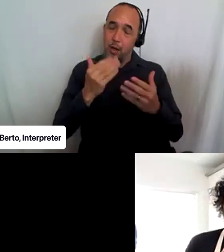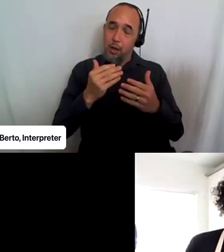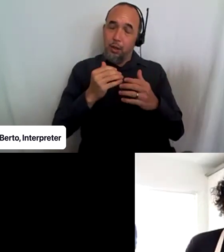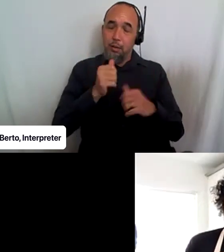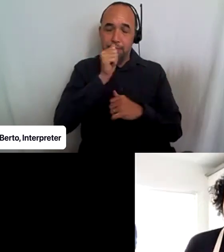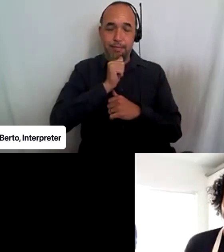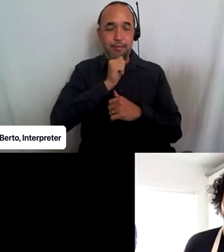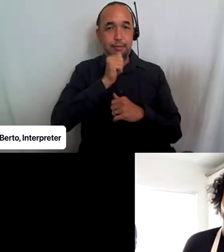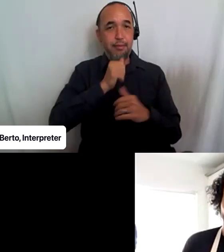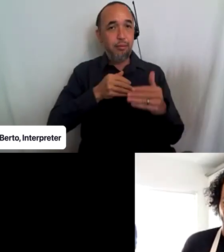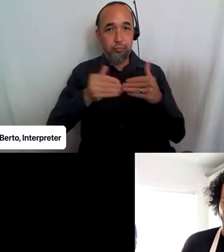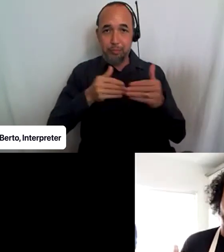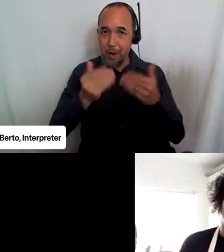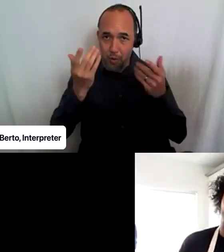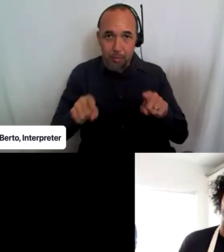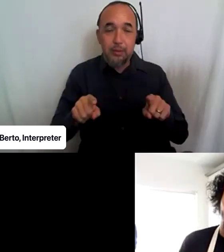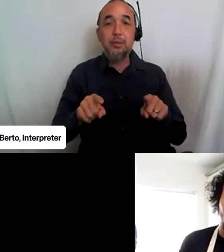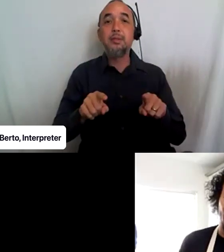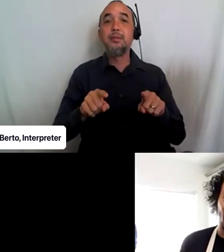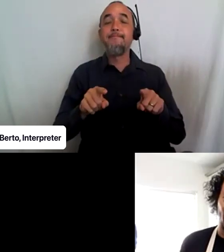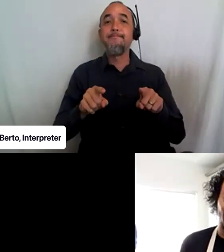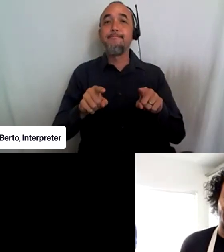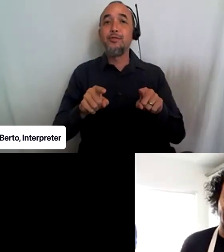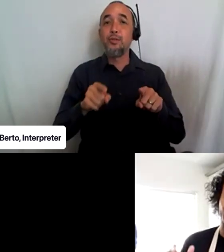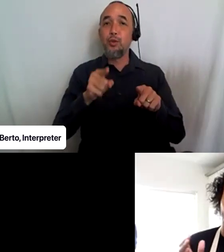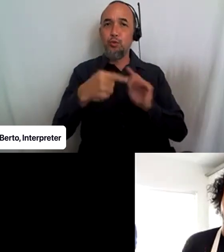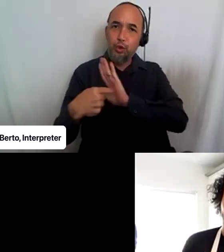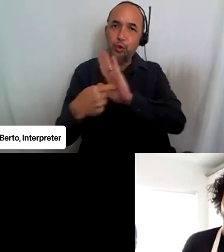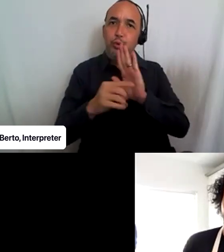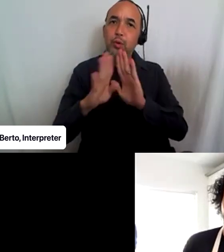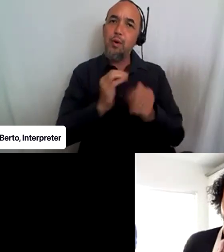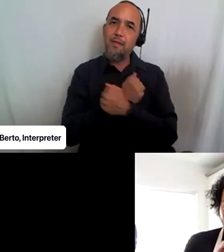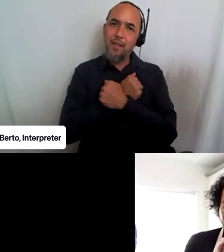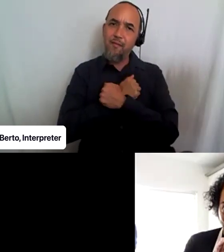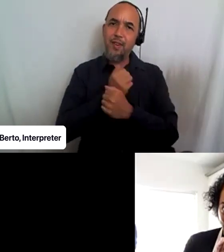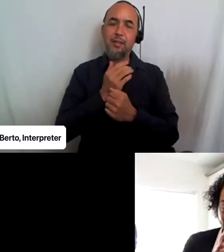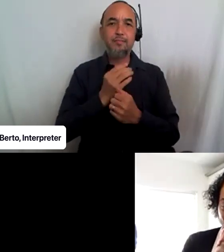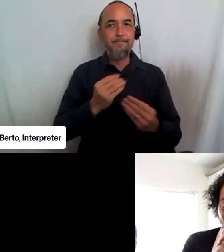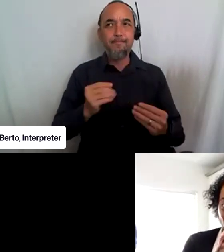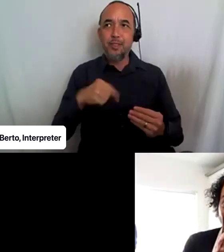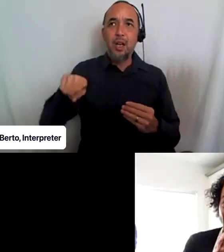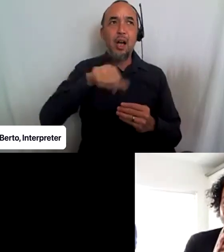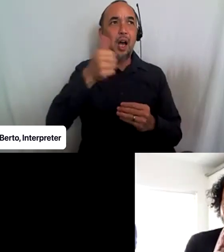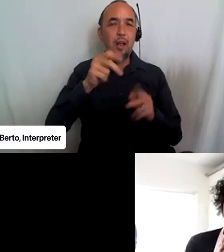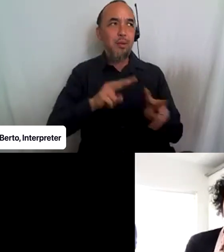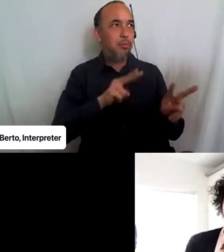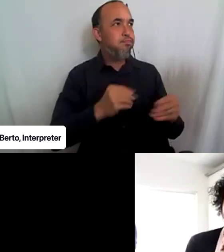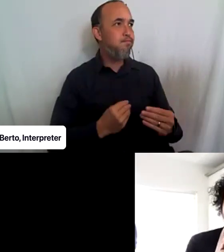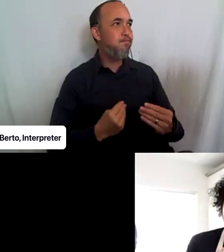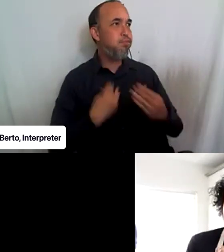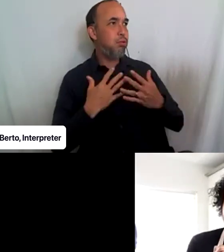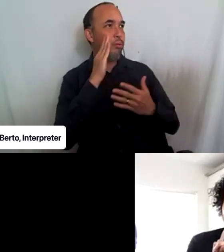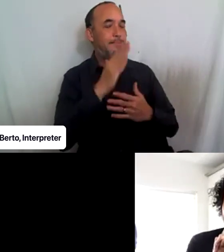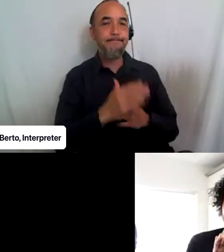Live in love. Be an example of love, and you'll inspire everyone else around you eventually. So we'll get there together. Okay. So I'm so glad that you could get in